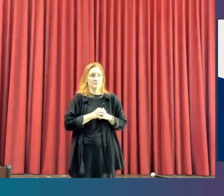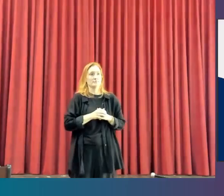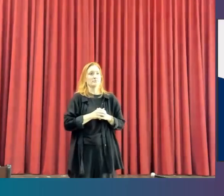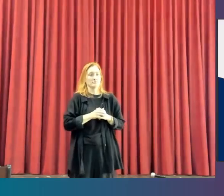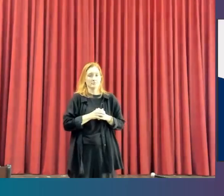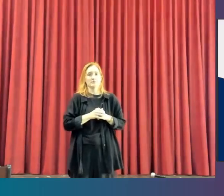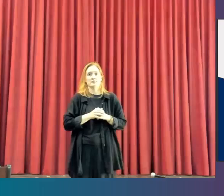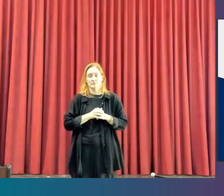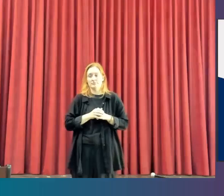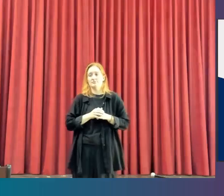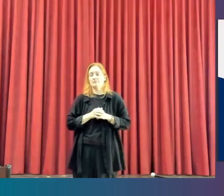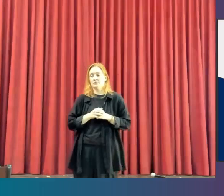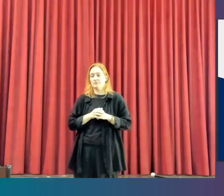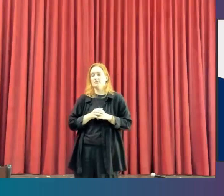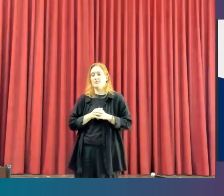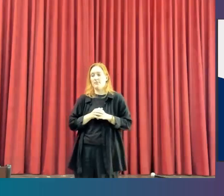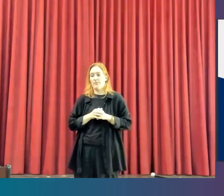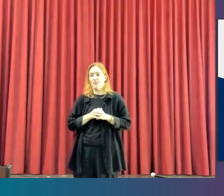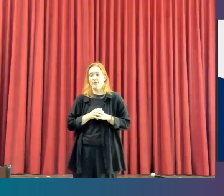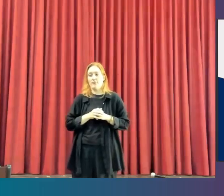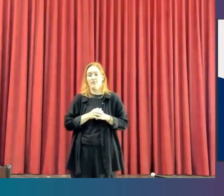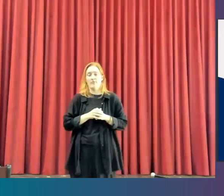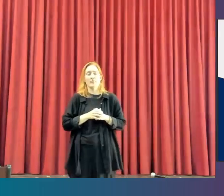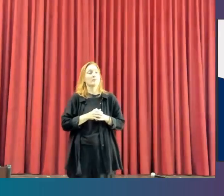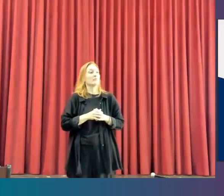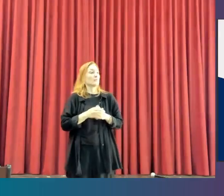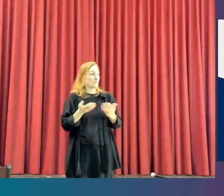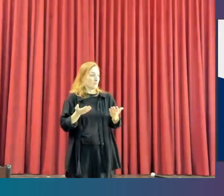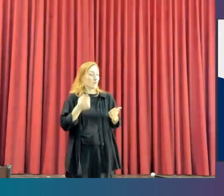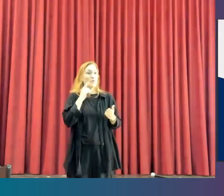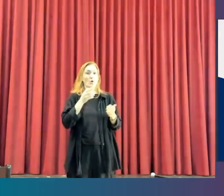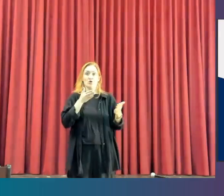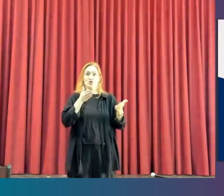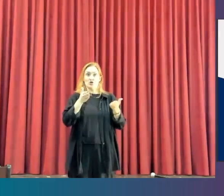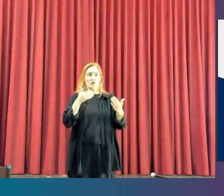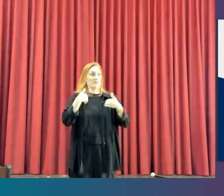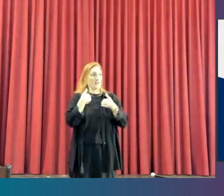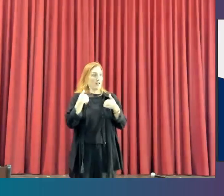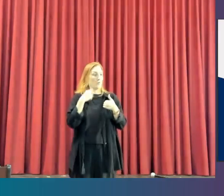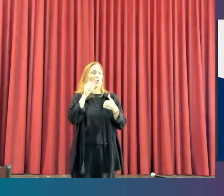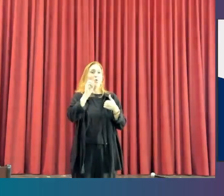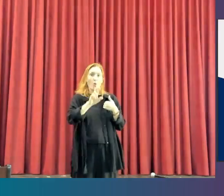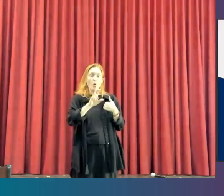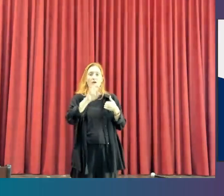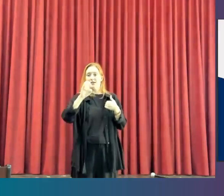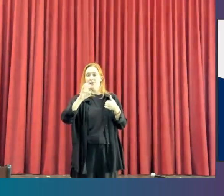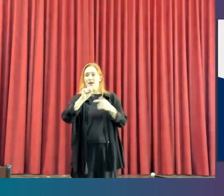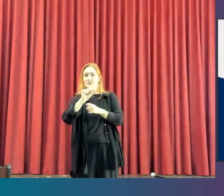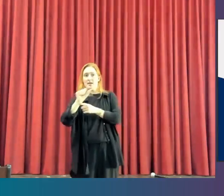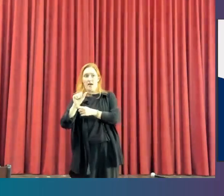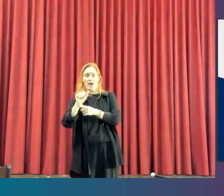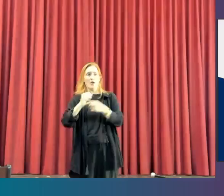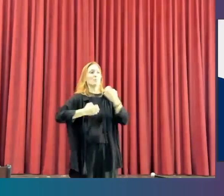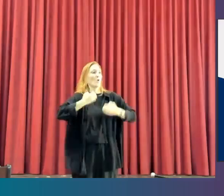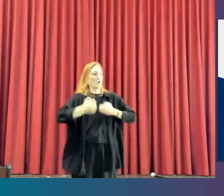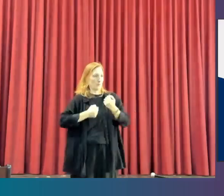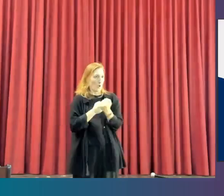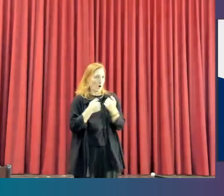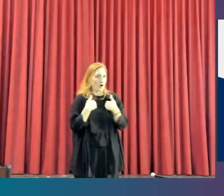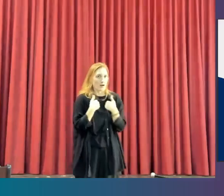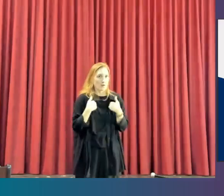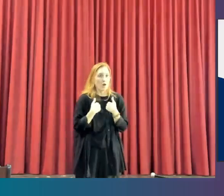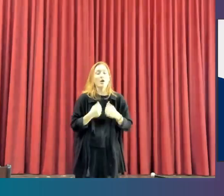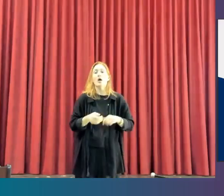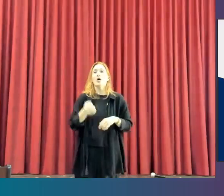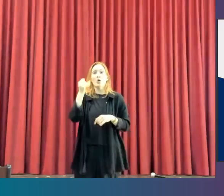And so when it comes to a service animal or an ESA, an emotional support animal, once